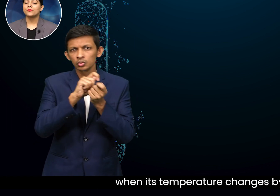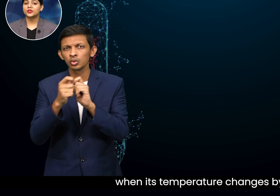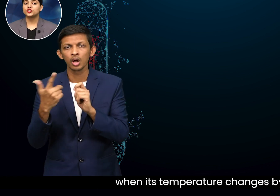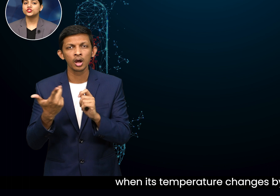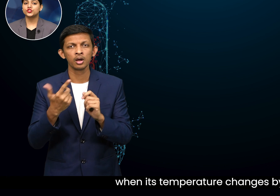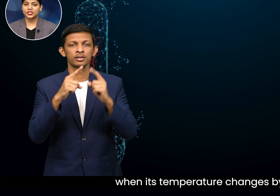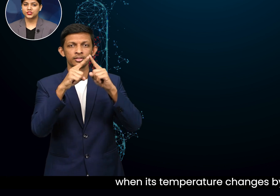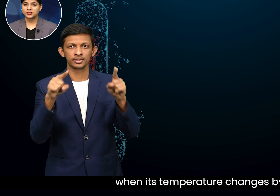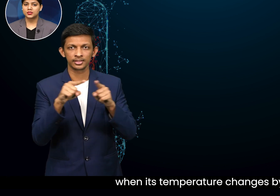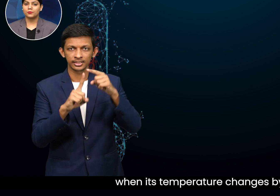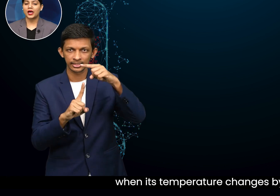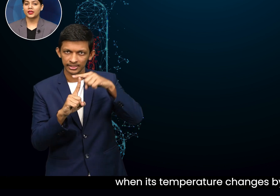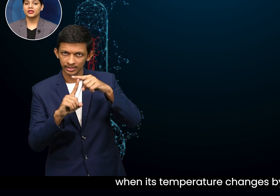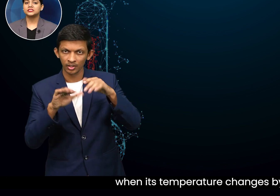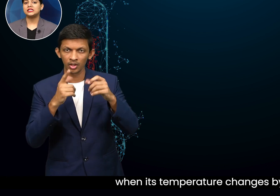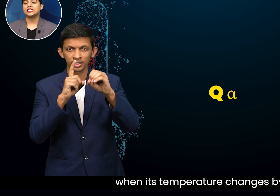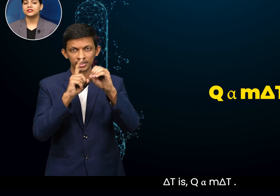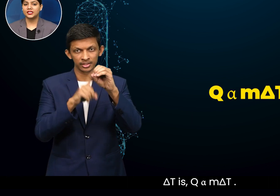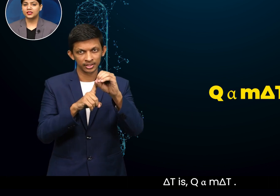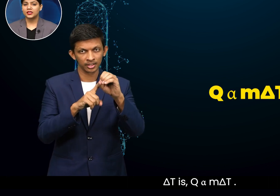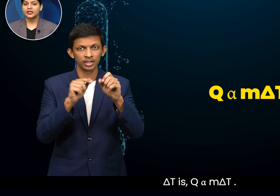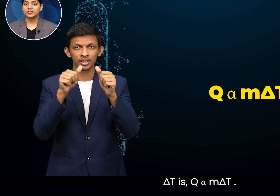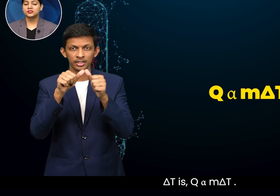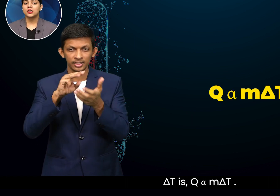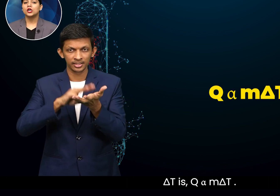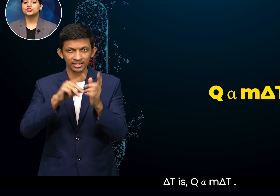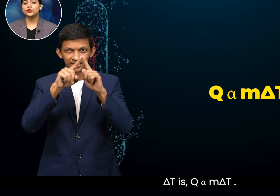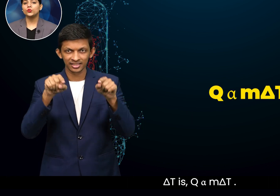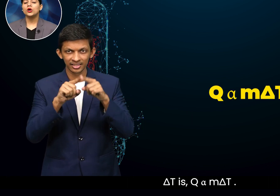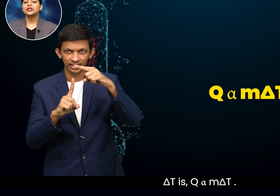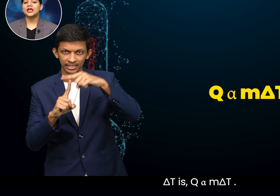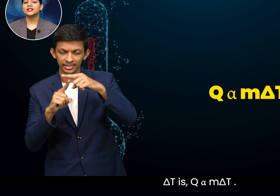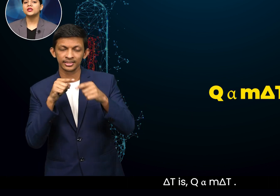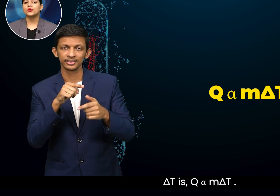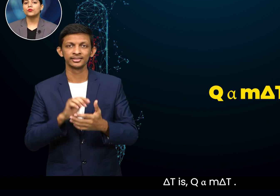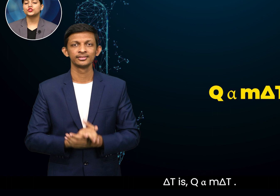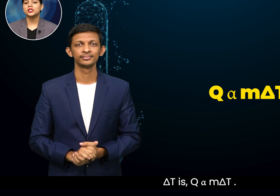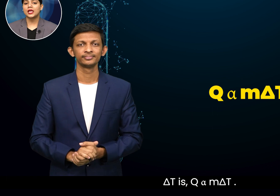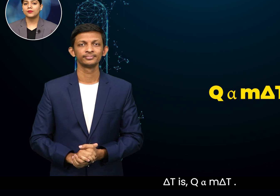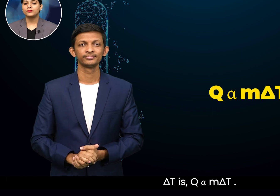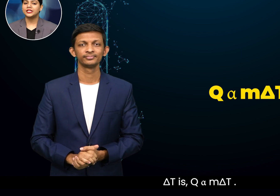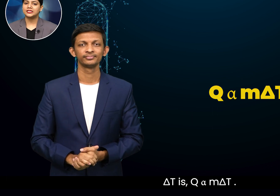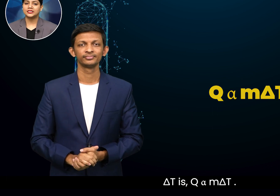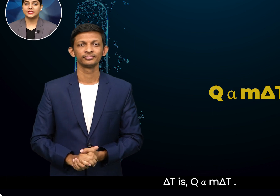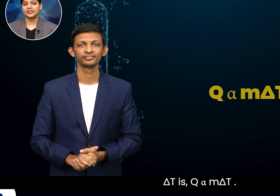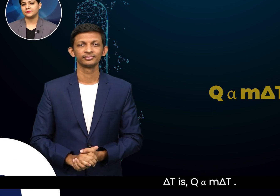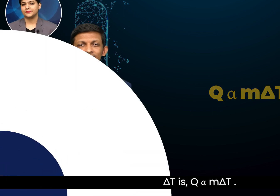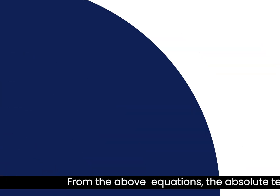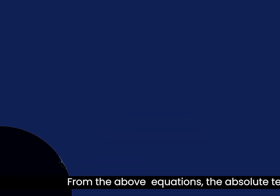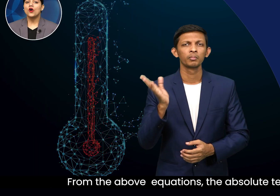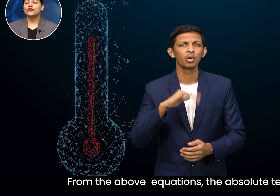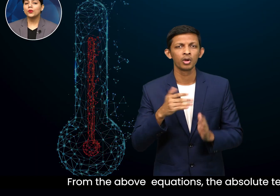its temperature changes by delta T is Q directly proportional M delta